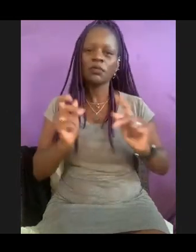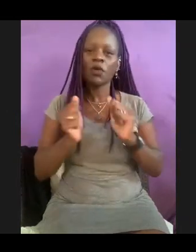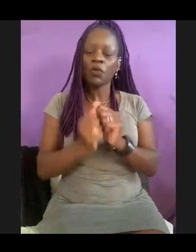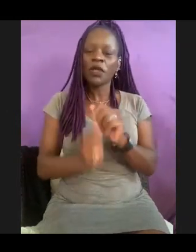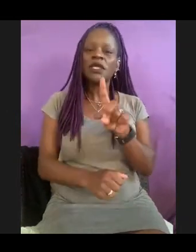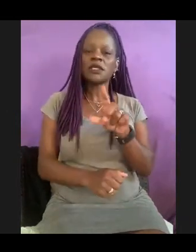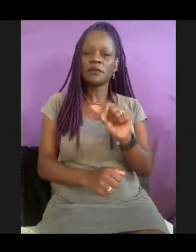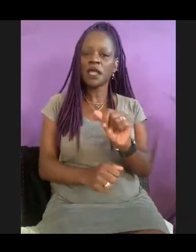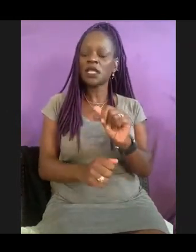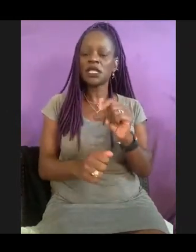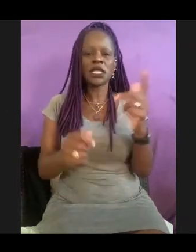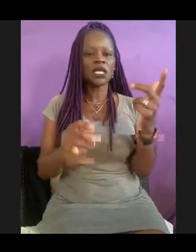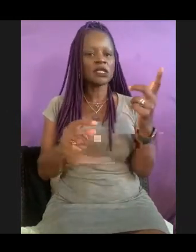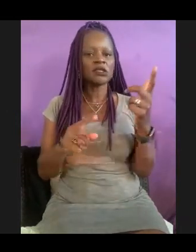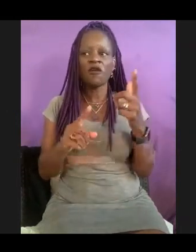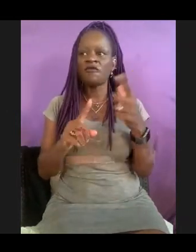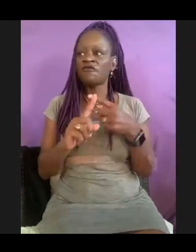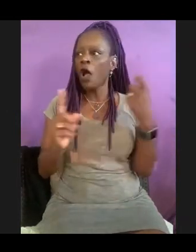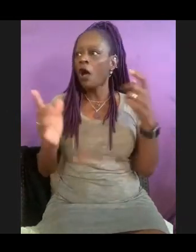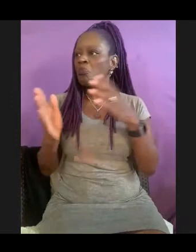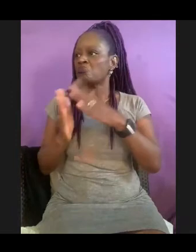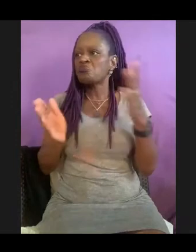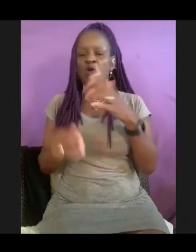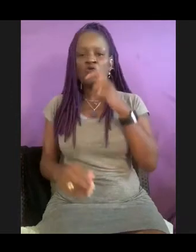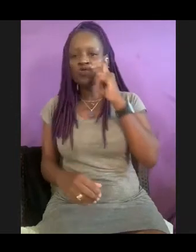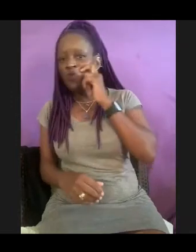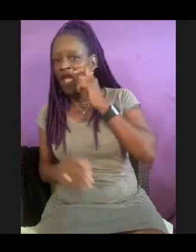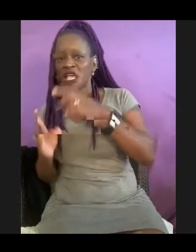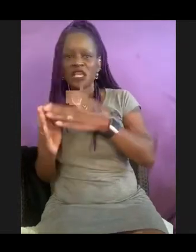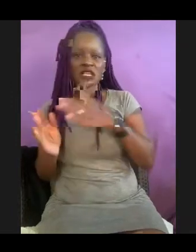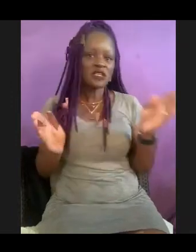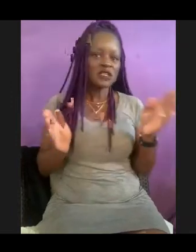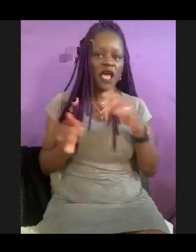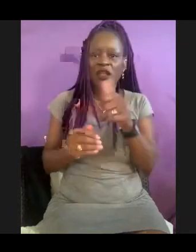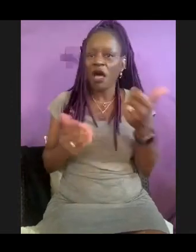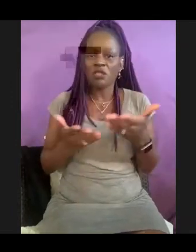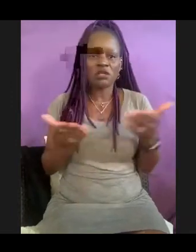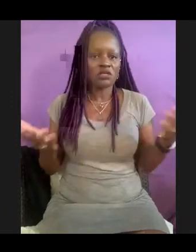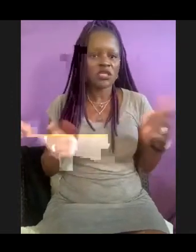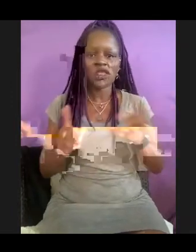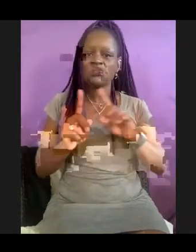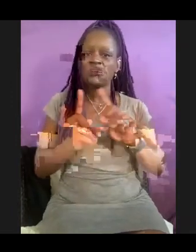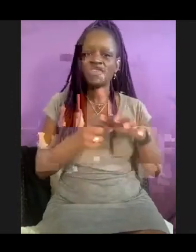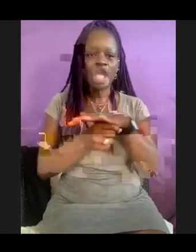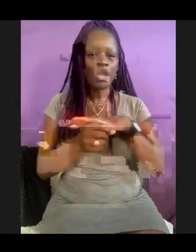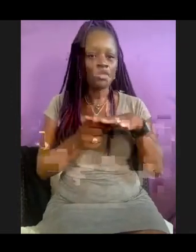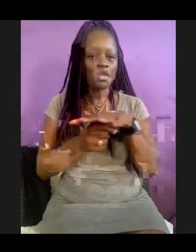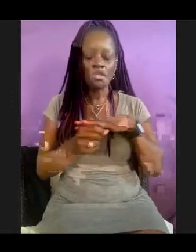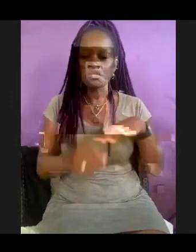from racial minority communities. She is a